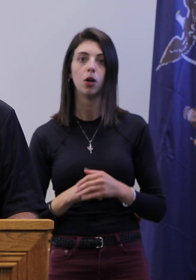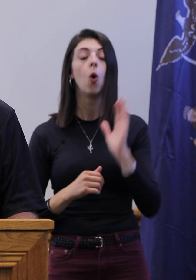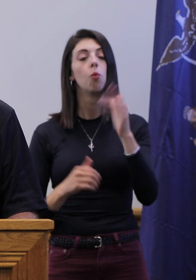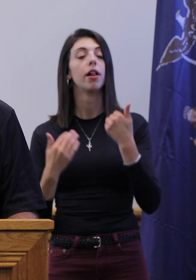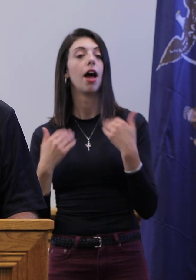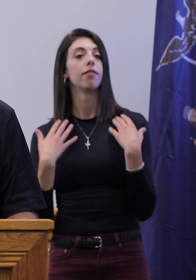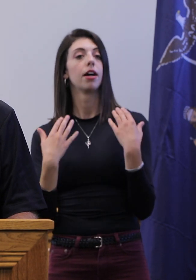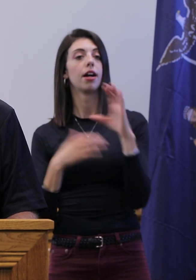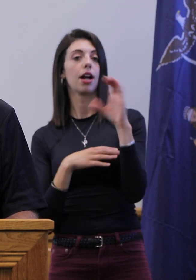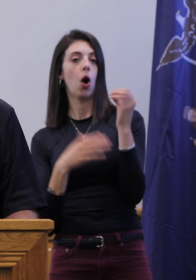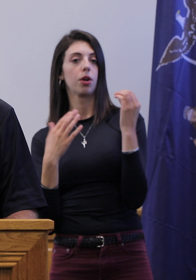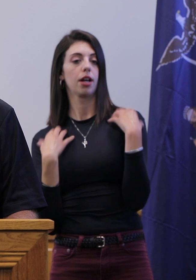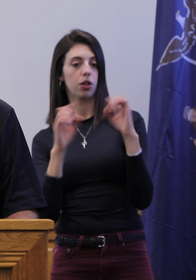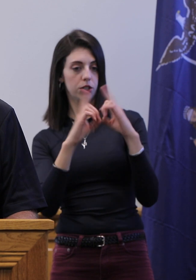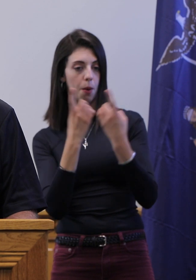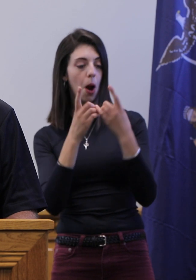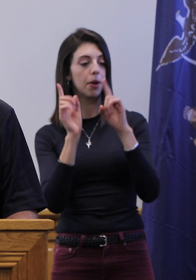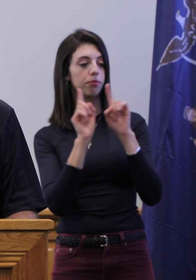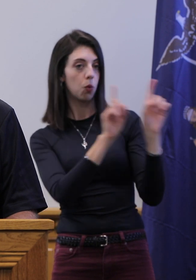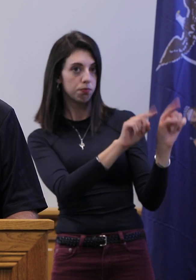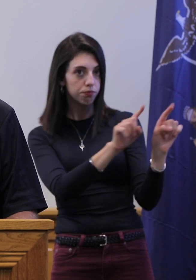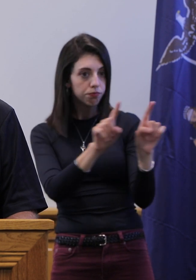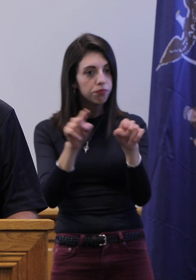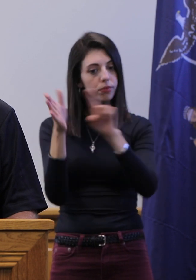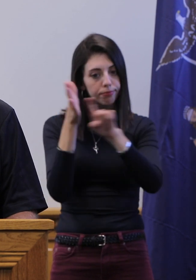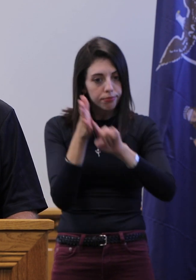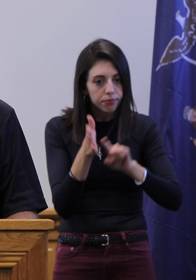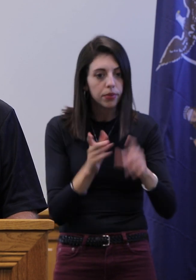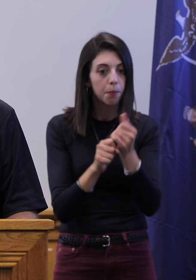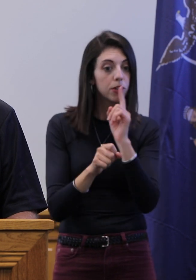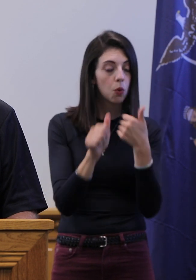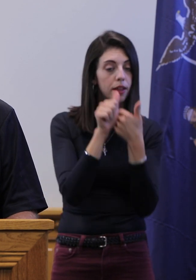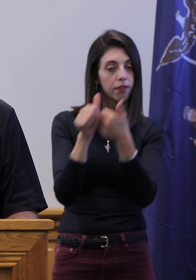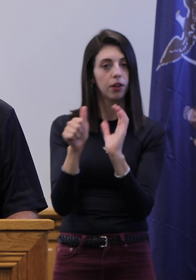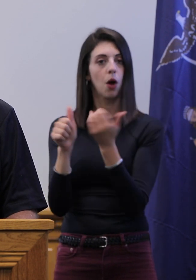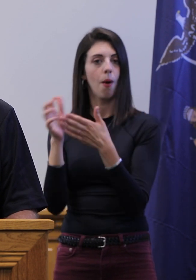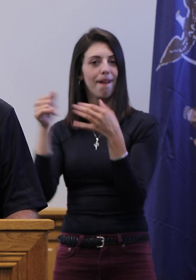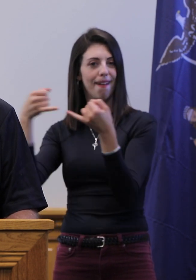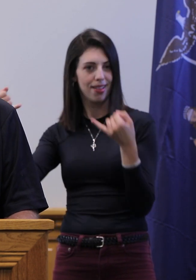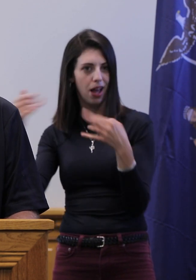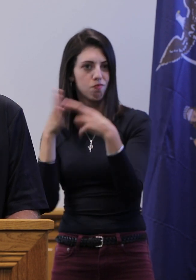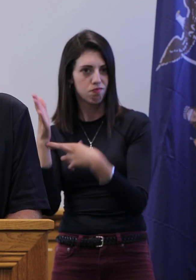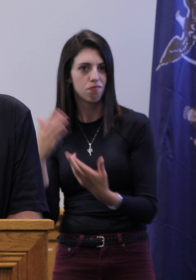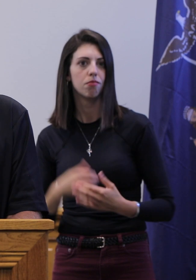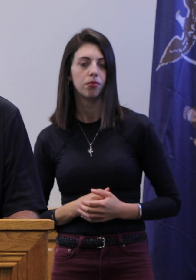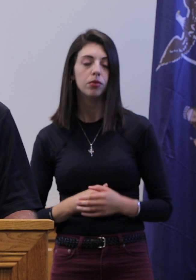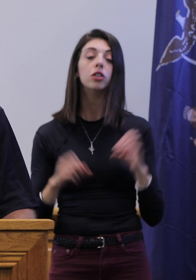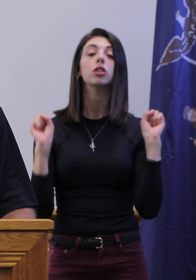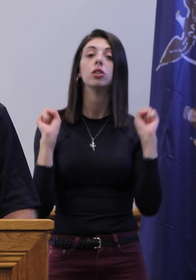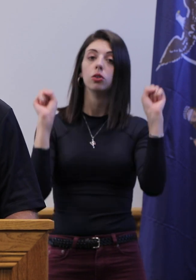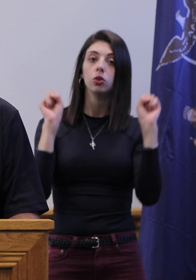inspecting fitness center facilities to make sure they are adhering to the State Department of Health guidelines. Gyms and